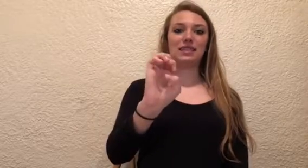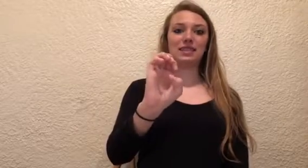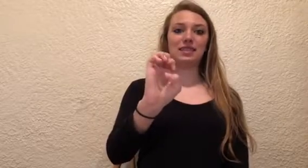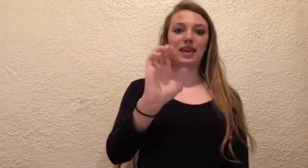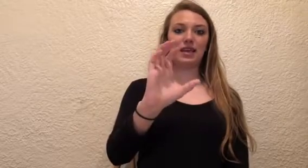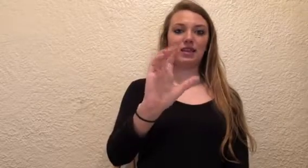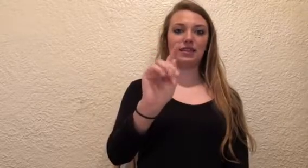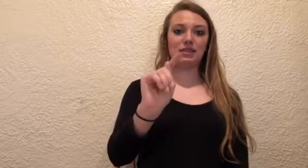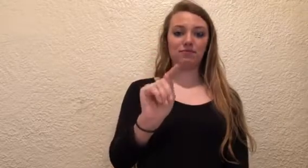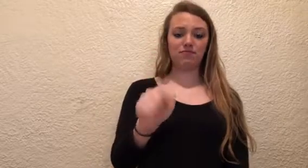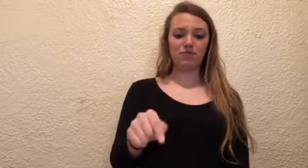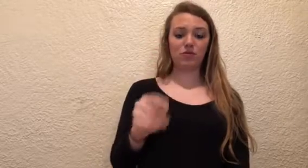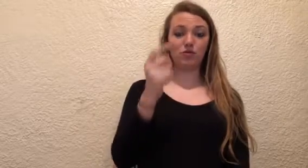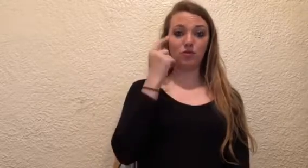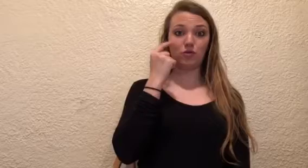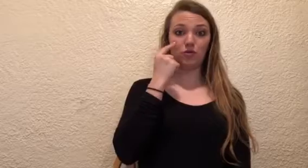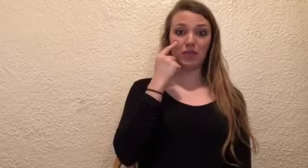a cricket is an insect.